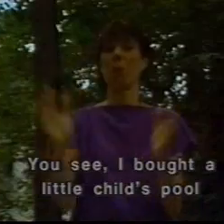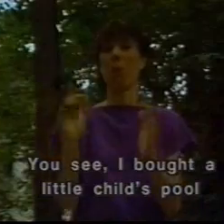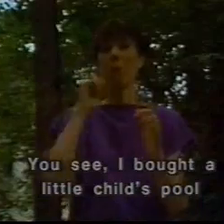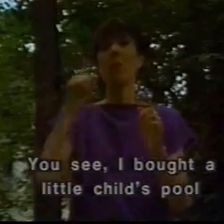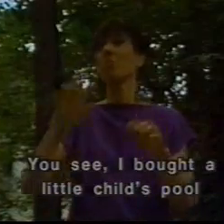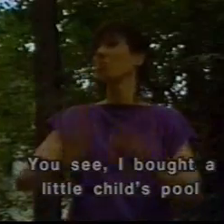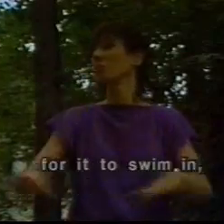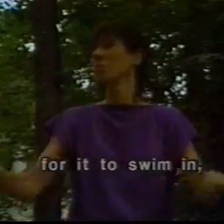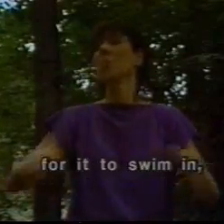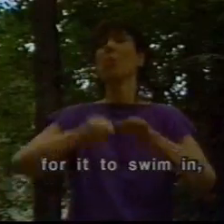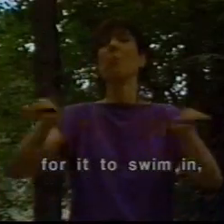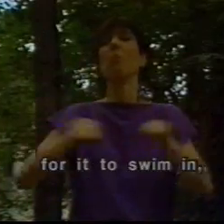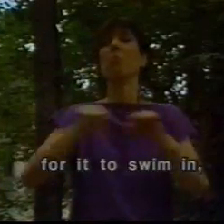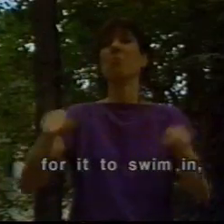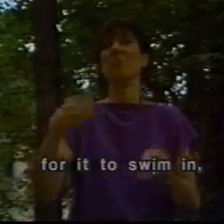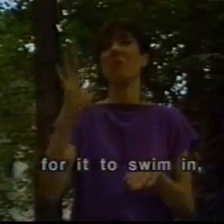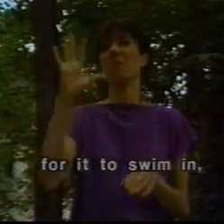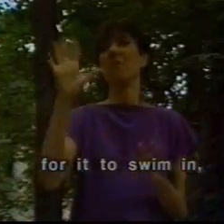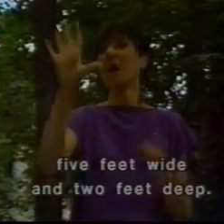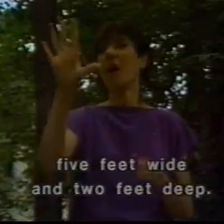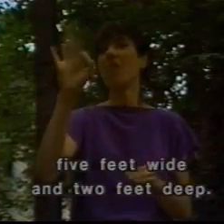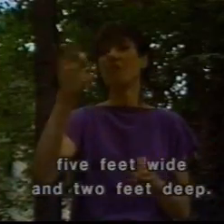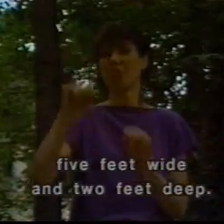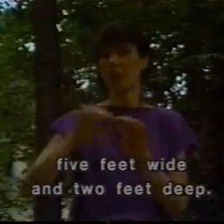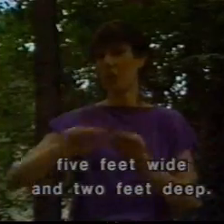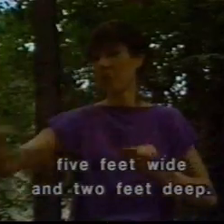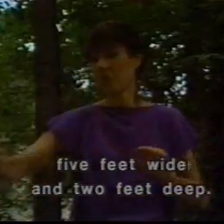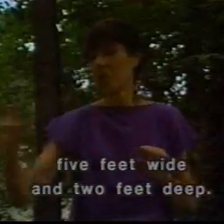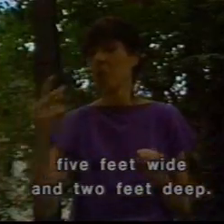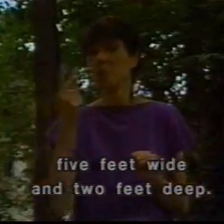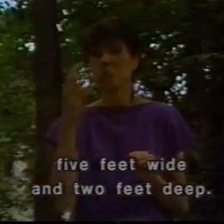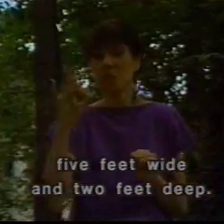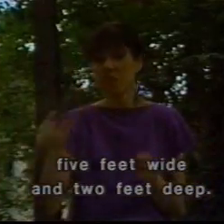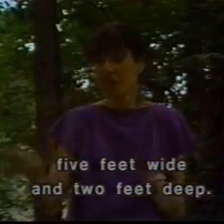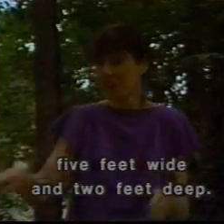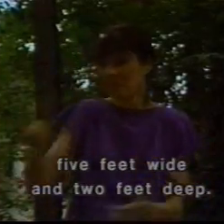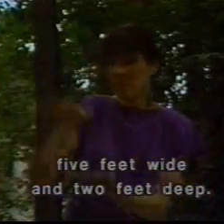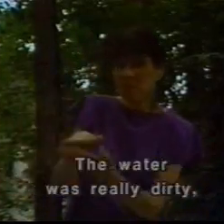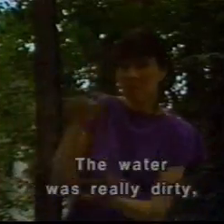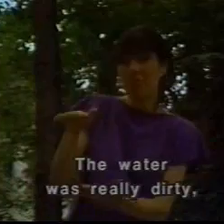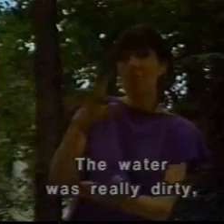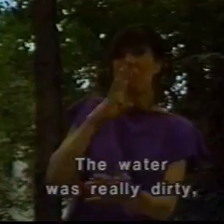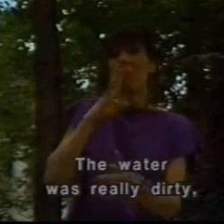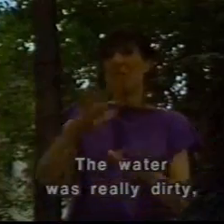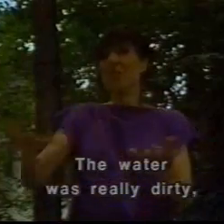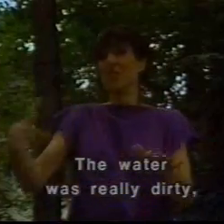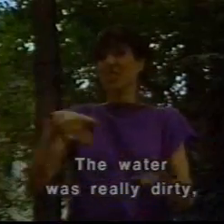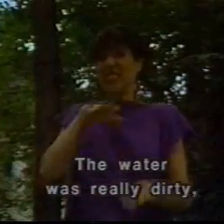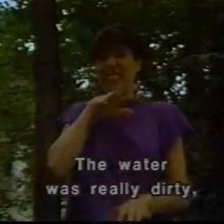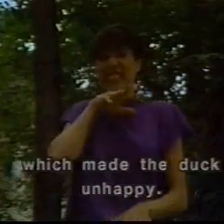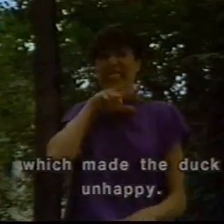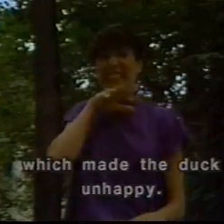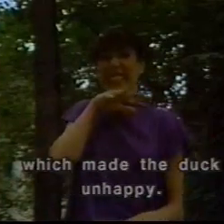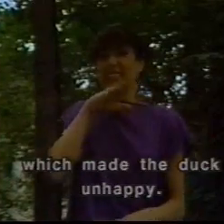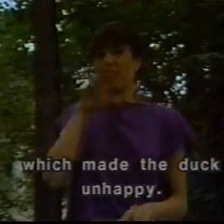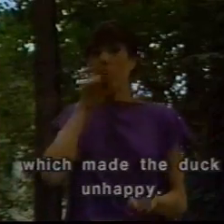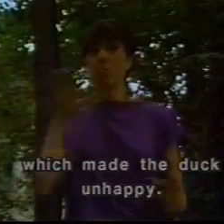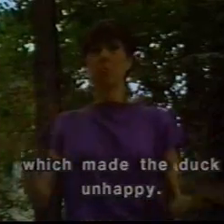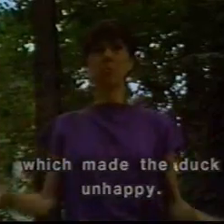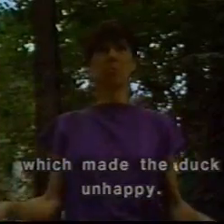child's pool for it to swim in, 5 feet wide and 2 feet deep. The water was really dirty, which made the duck unhappy.